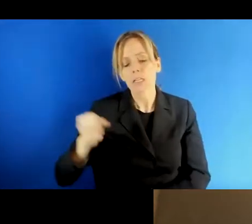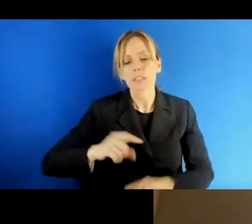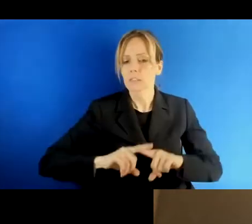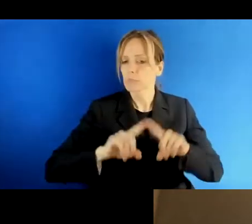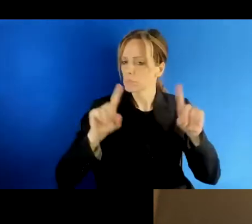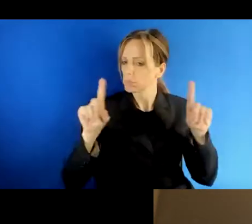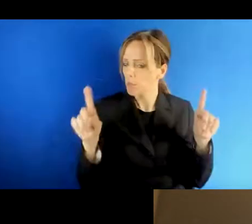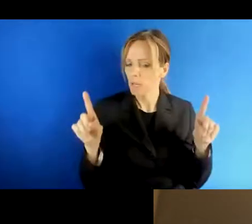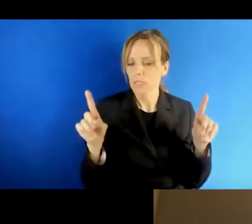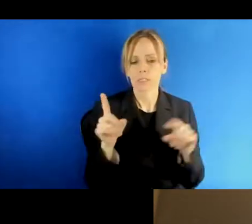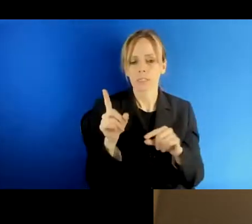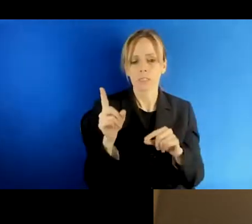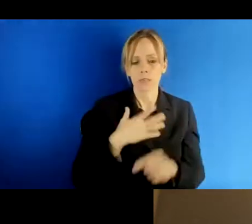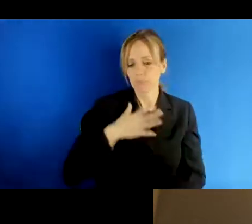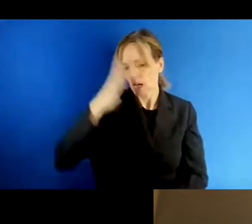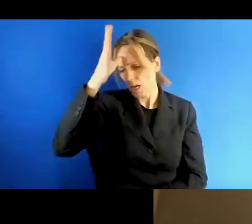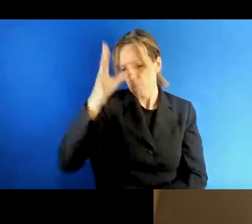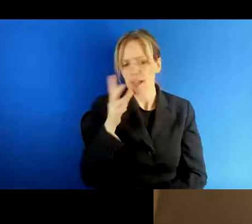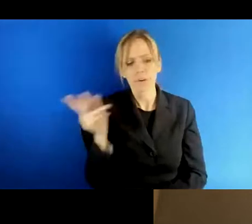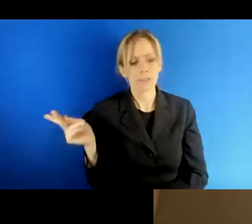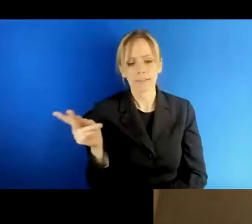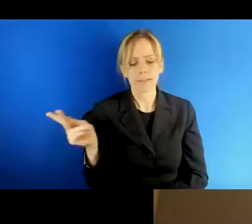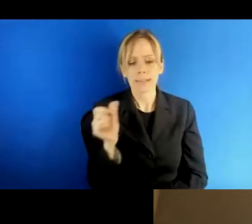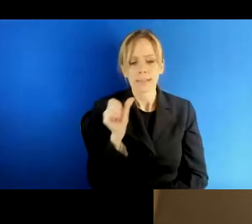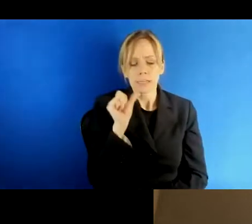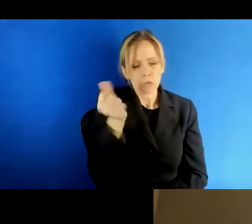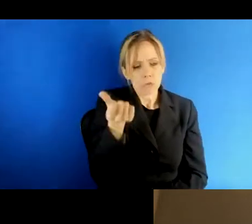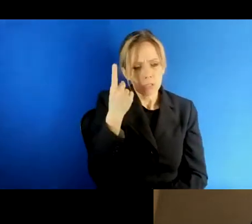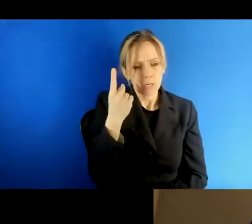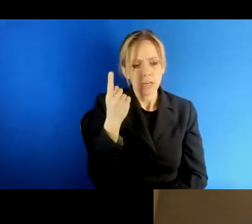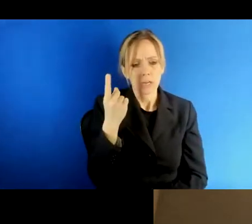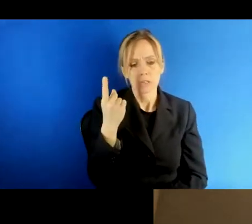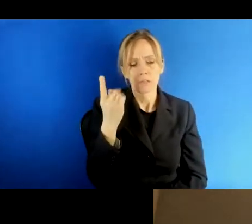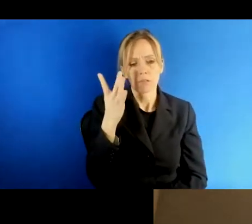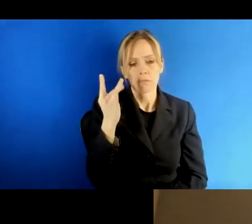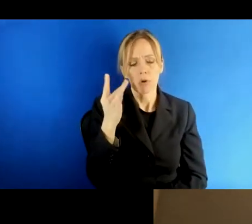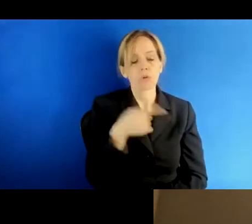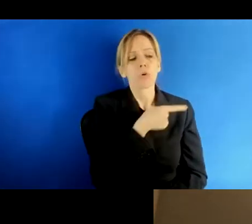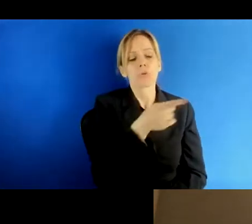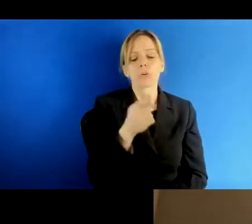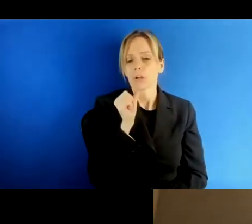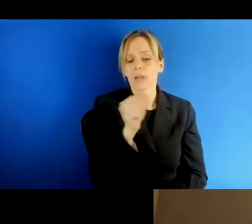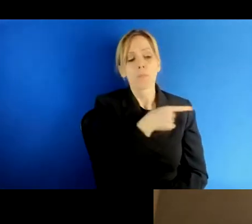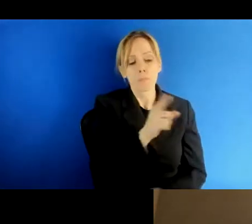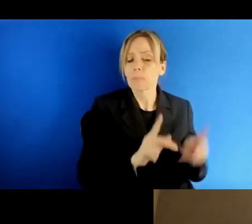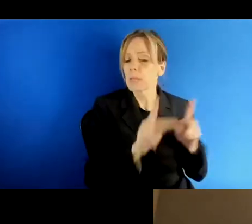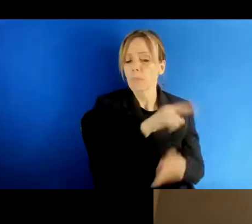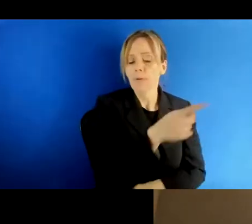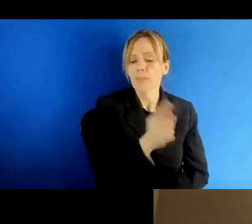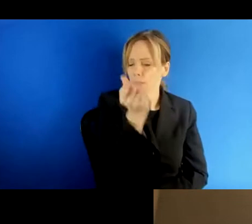they do not understand why I depend on my parents. They